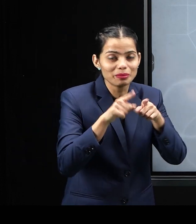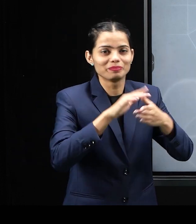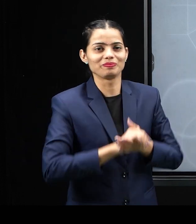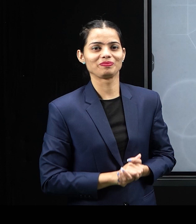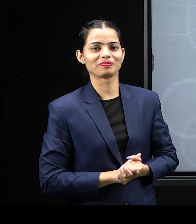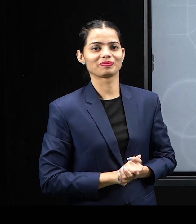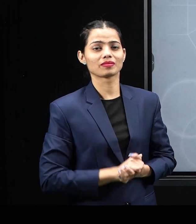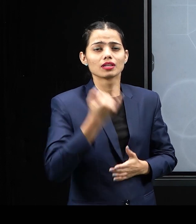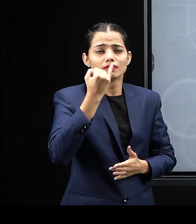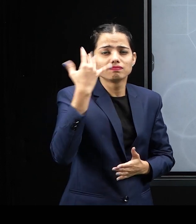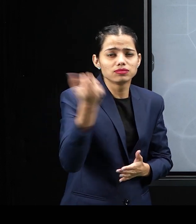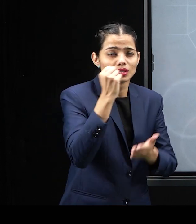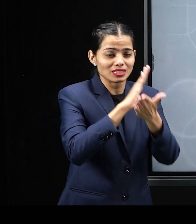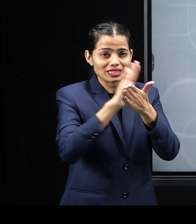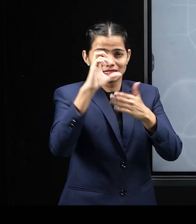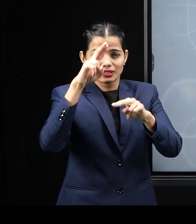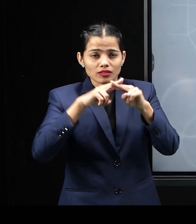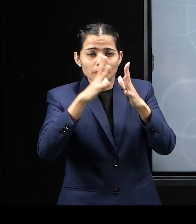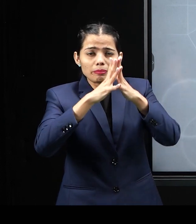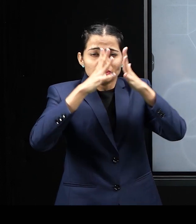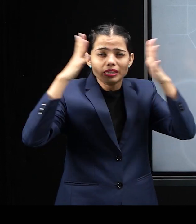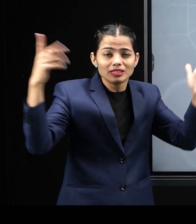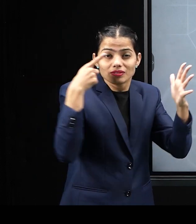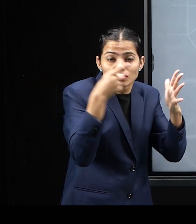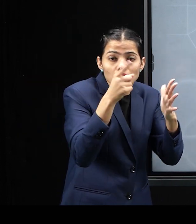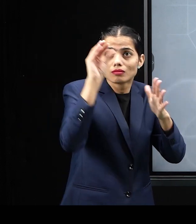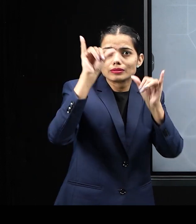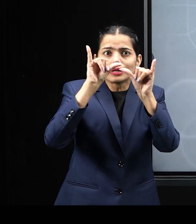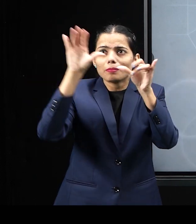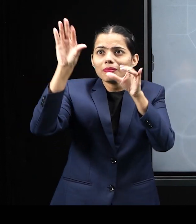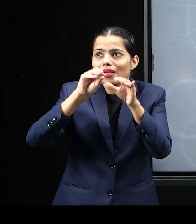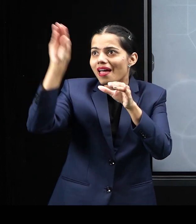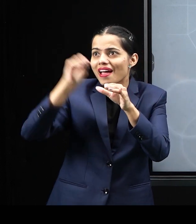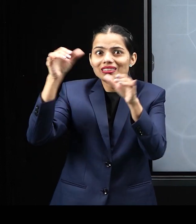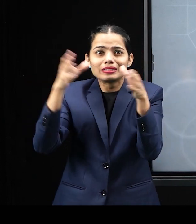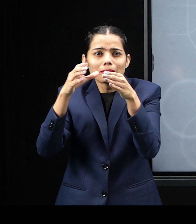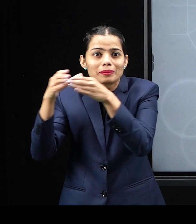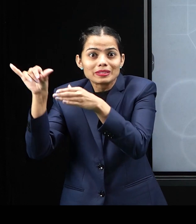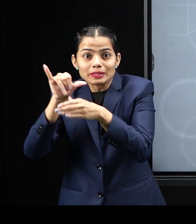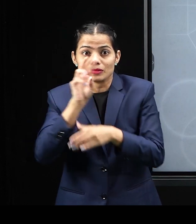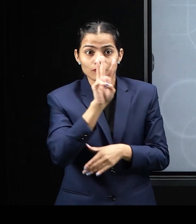Example: find the HCF of 396, 504